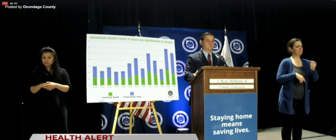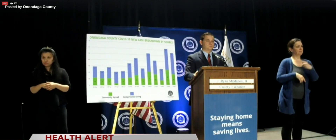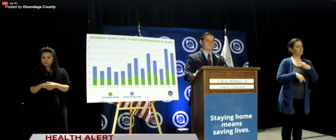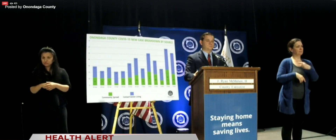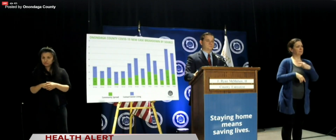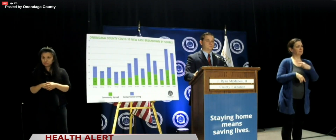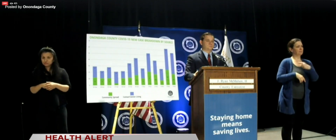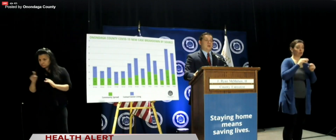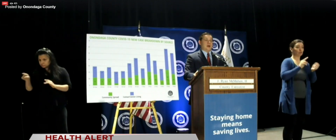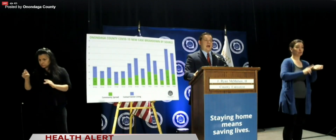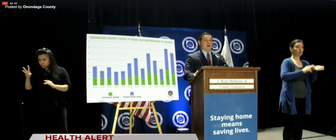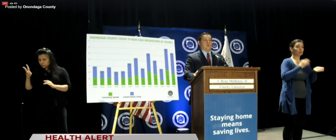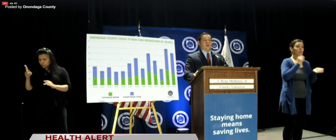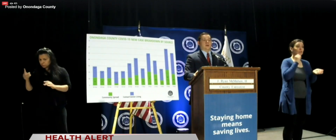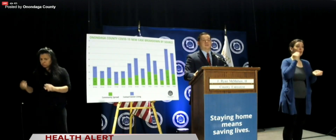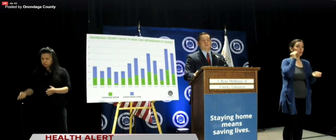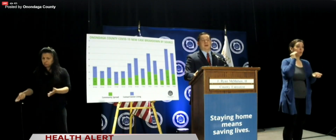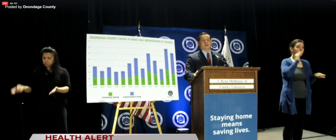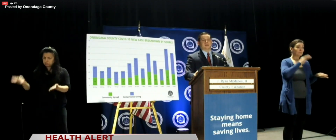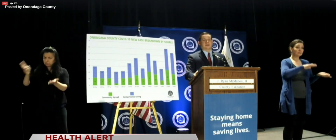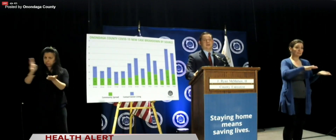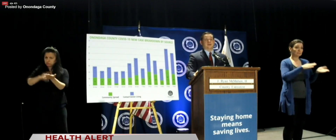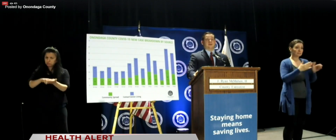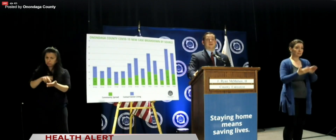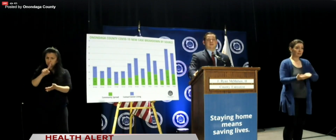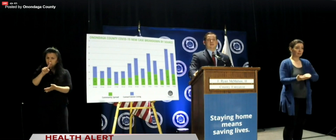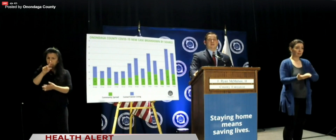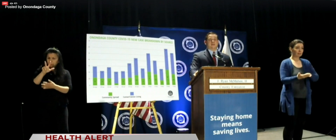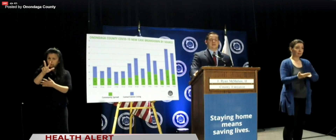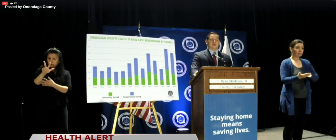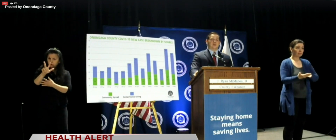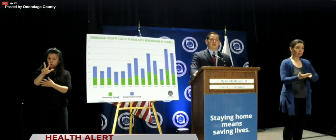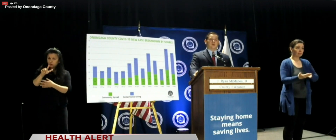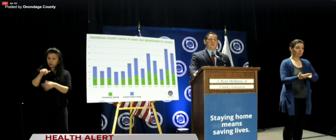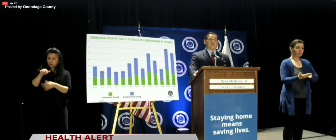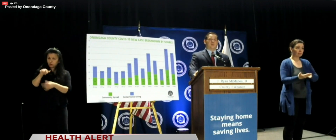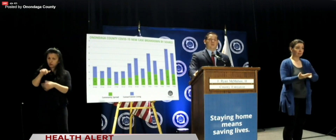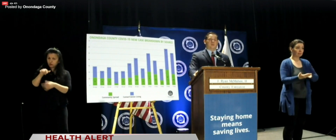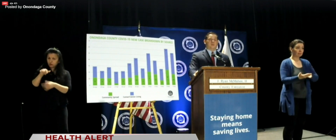County, I don't want to speculate as to theirs. I don't know, but